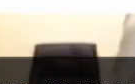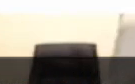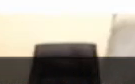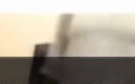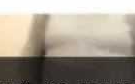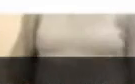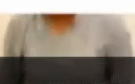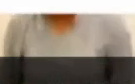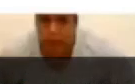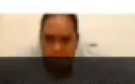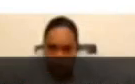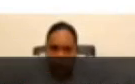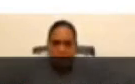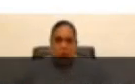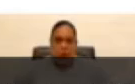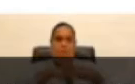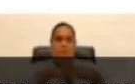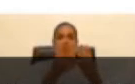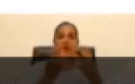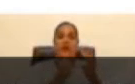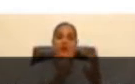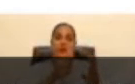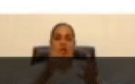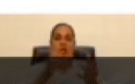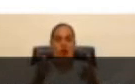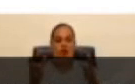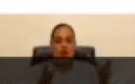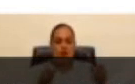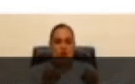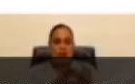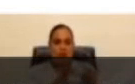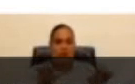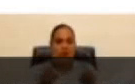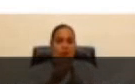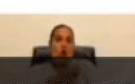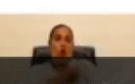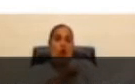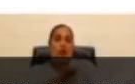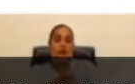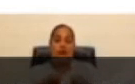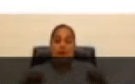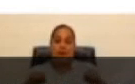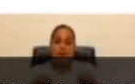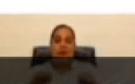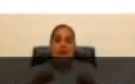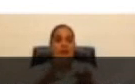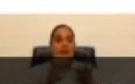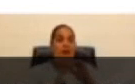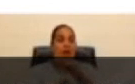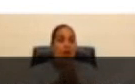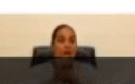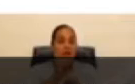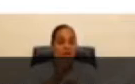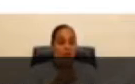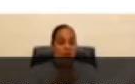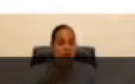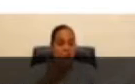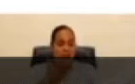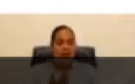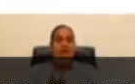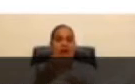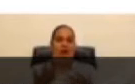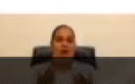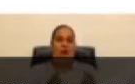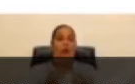slow down the spread, and then increasing our hospital capacity to deal with the consequences of infection. What's very exciting in the